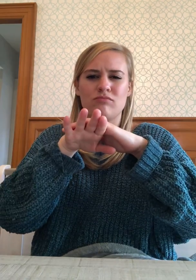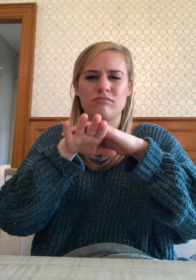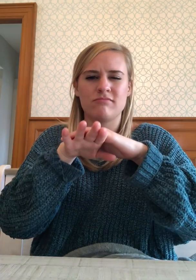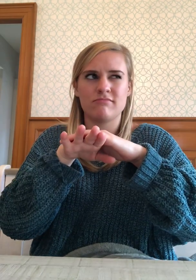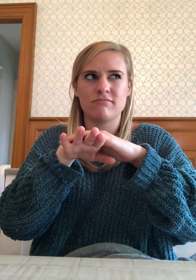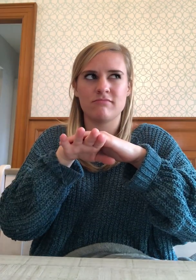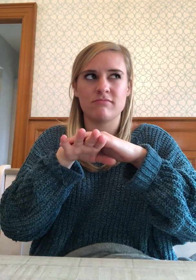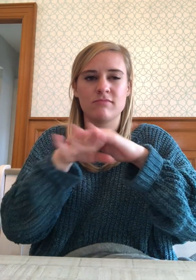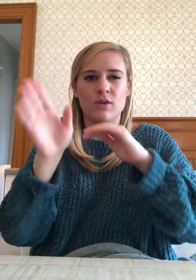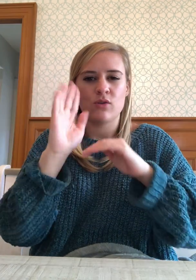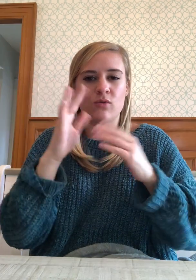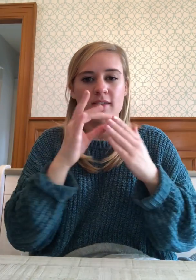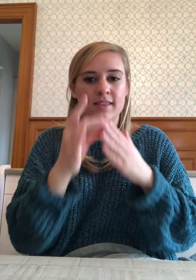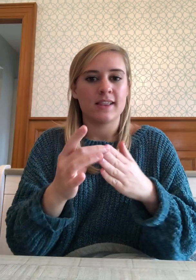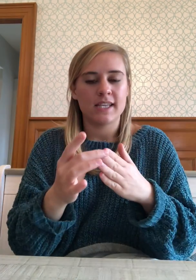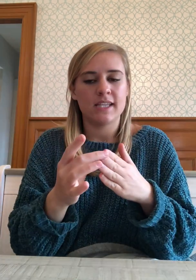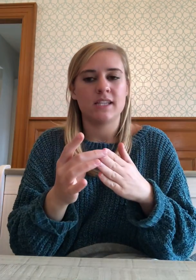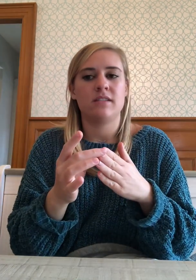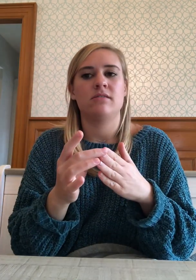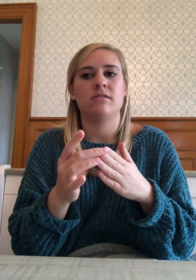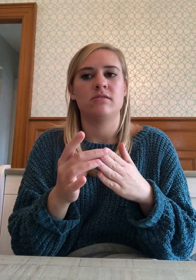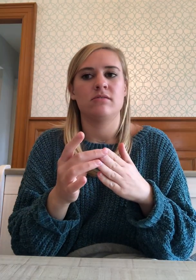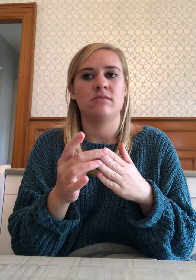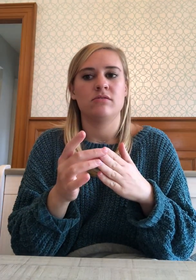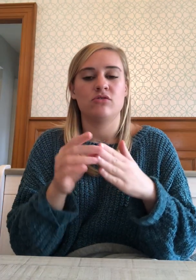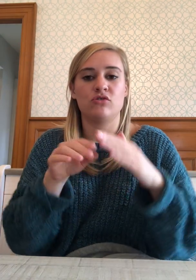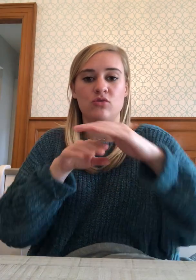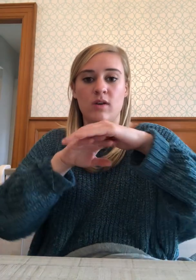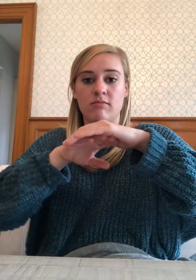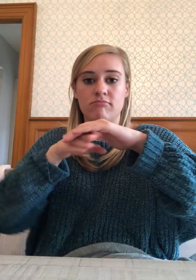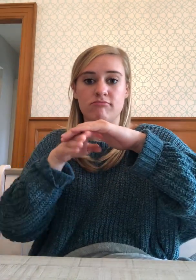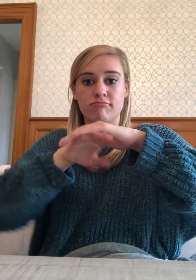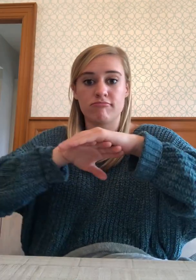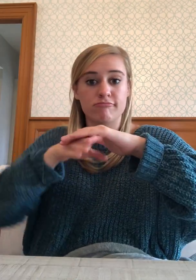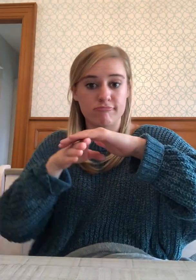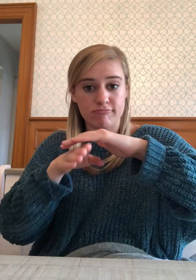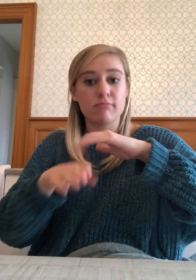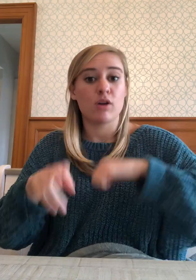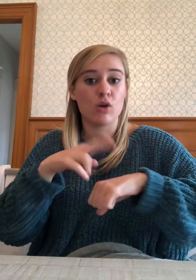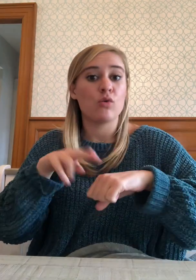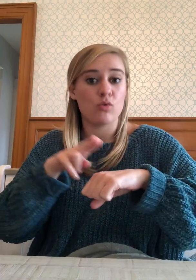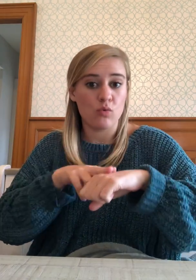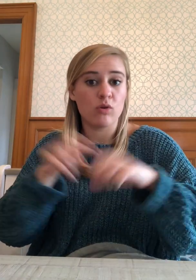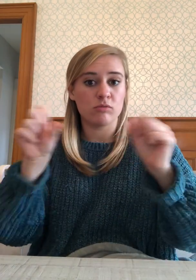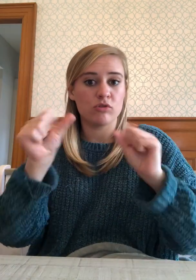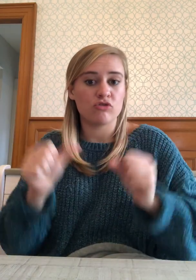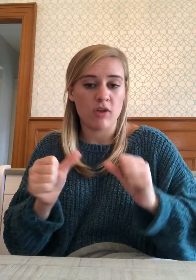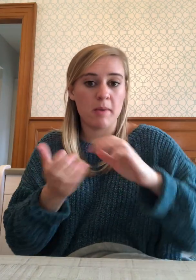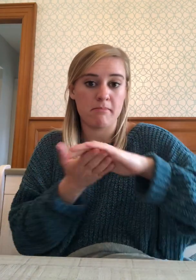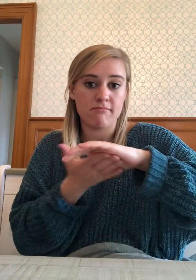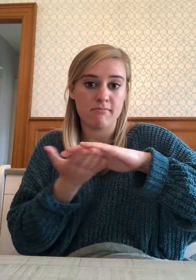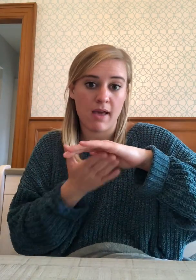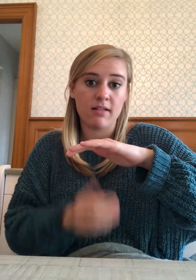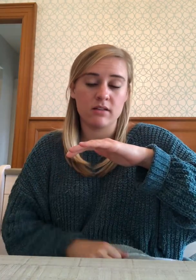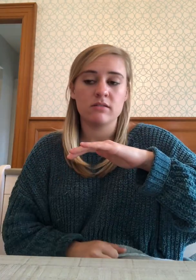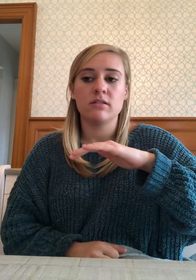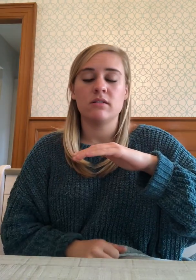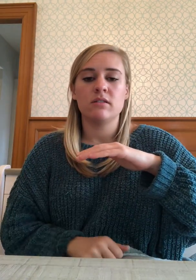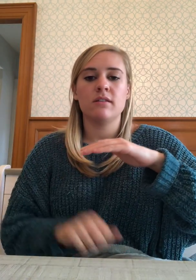leading to a not V-shaped palate. That's normal. If the thumb replaces the